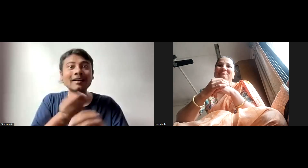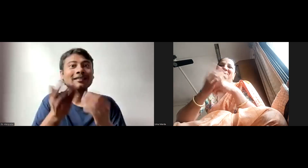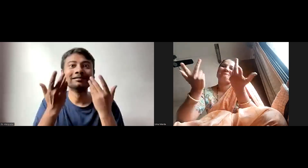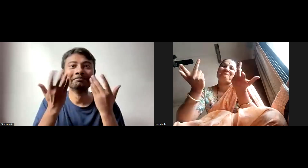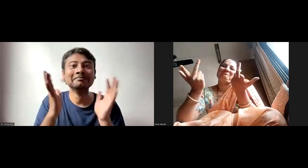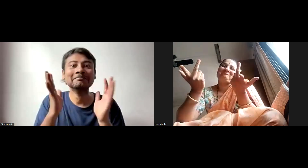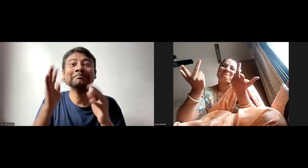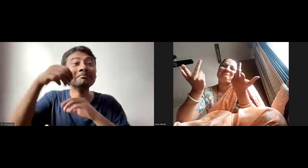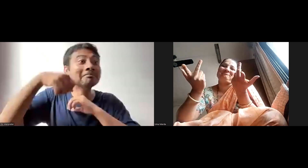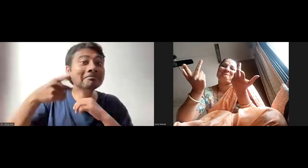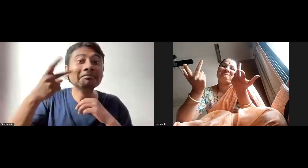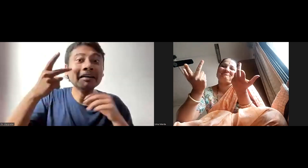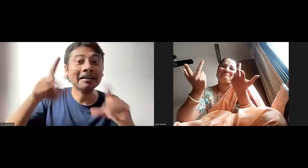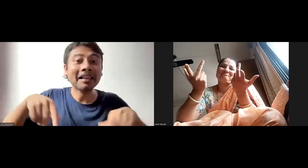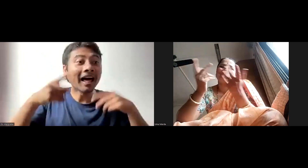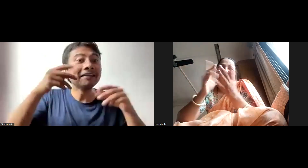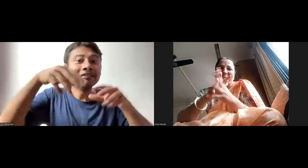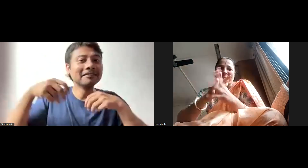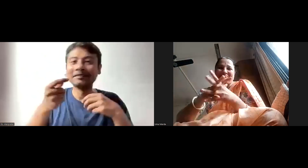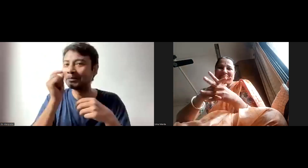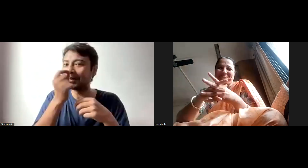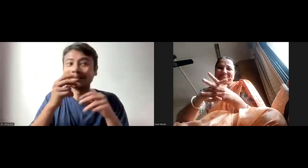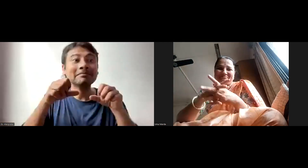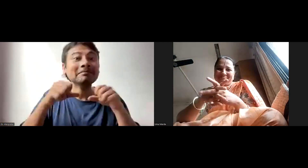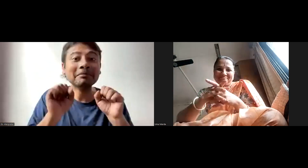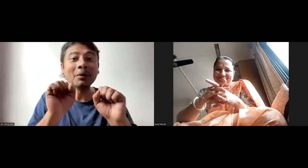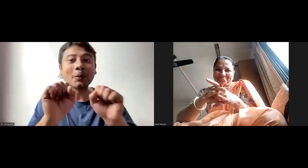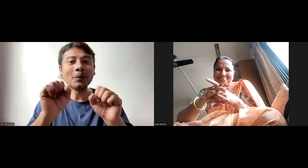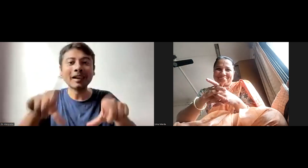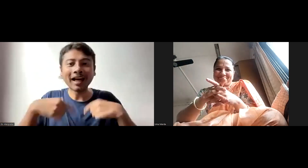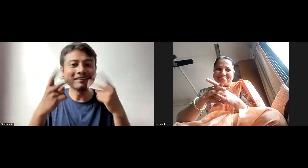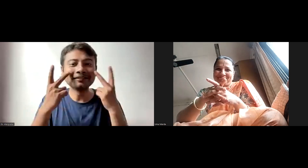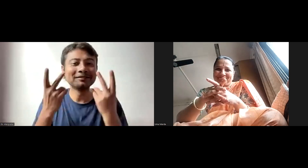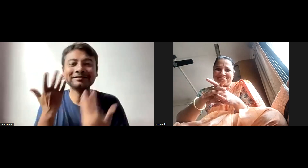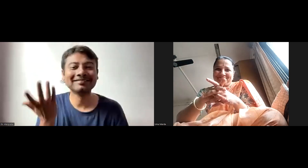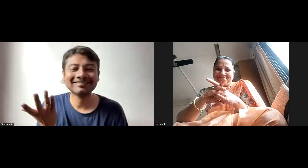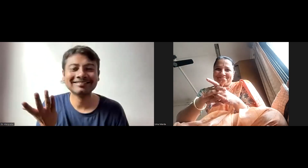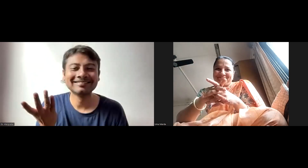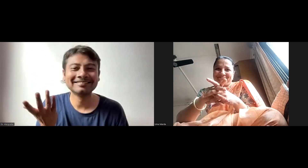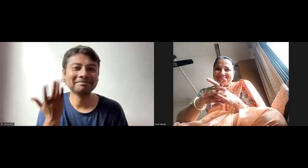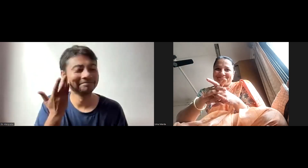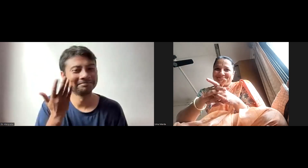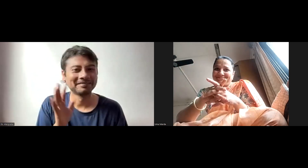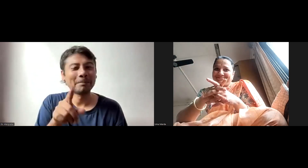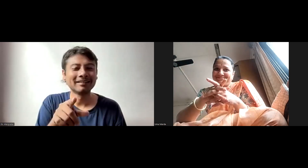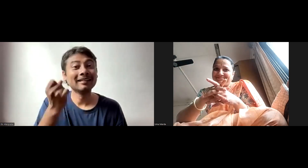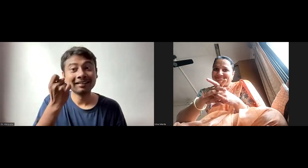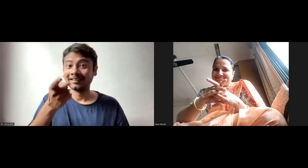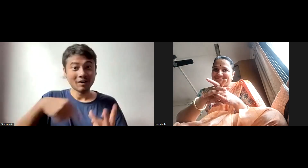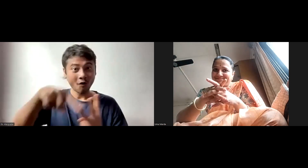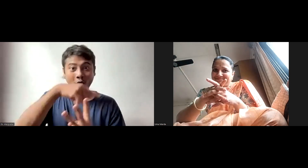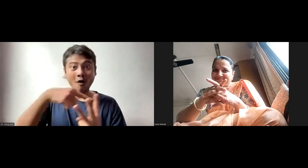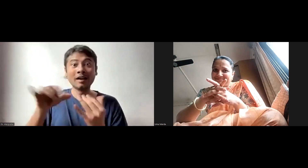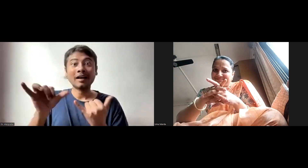But yes, you have to go beyond the mode of goodness also. As we learned, we have to go beyond mode of goodness. We have